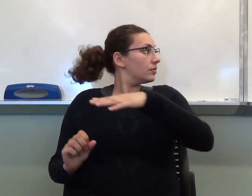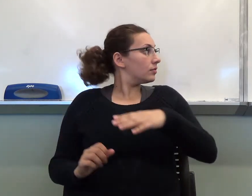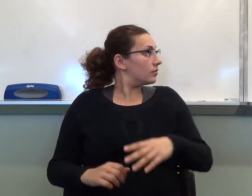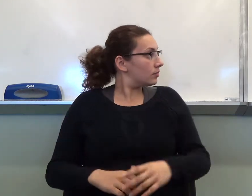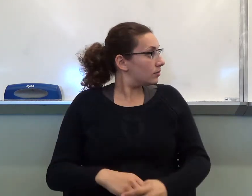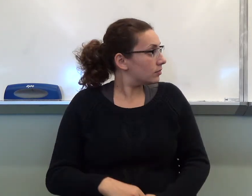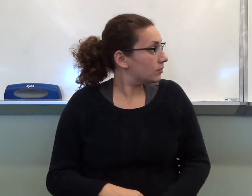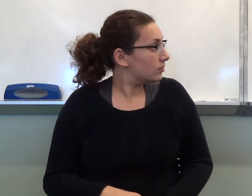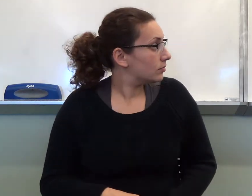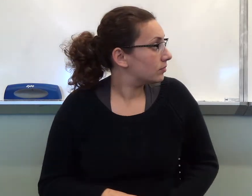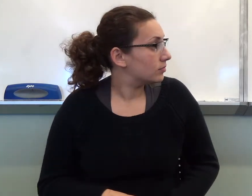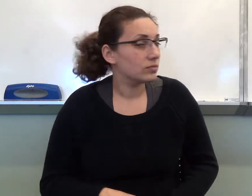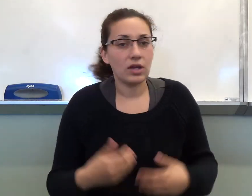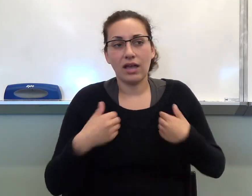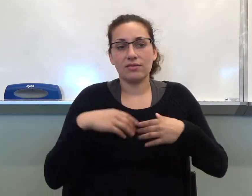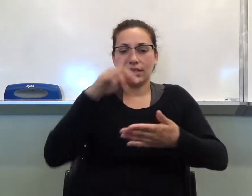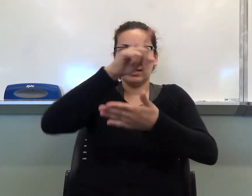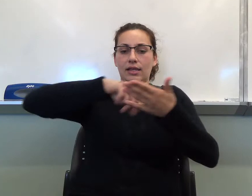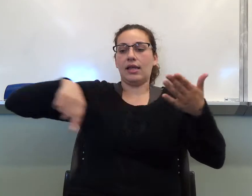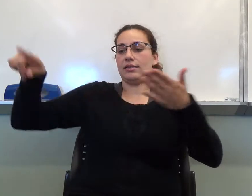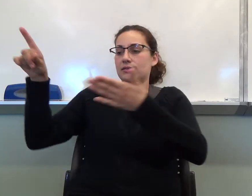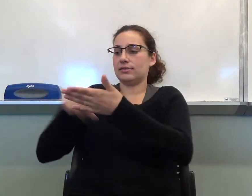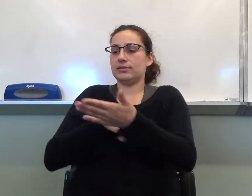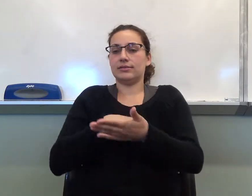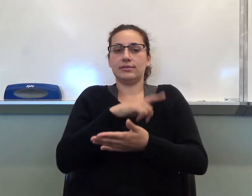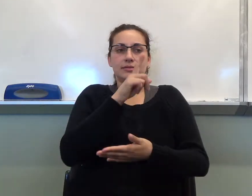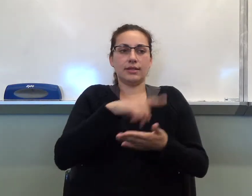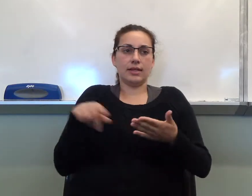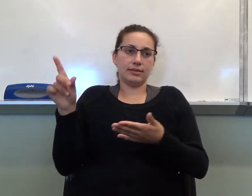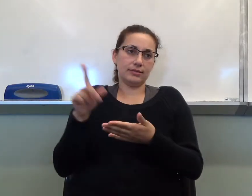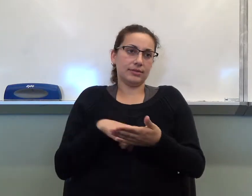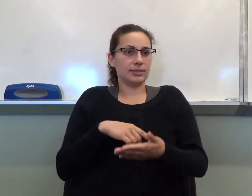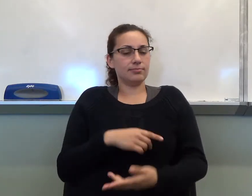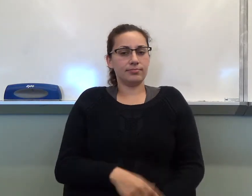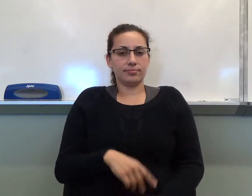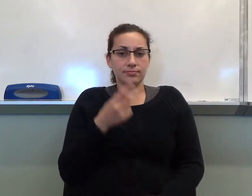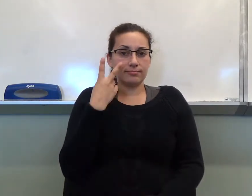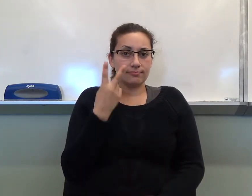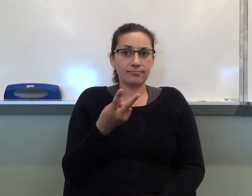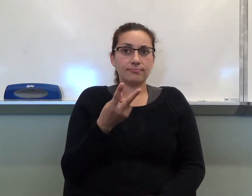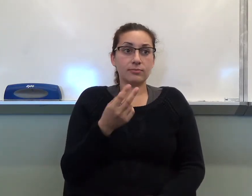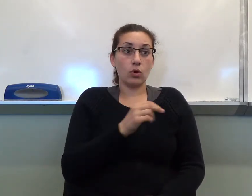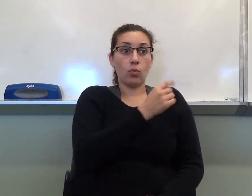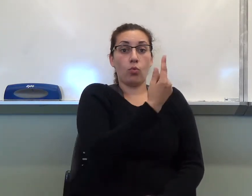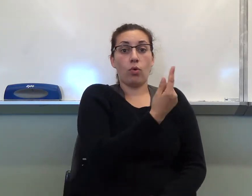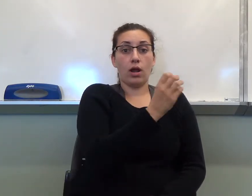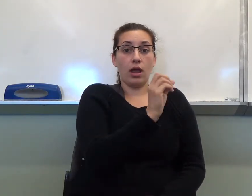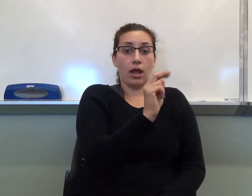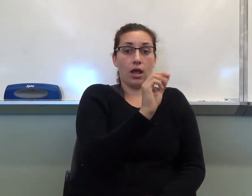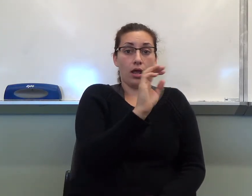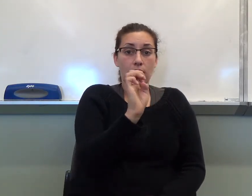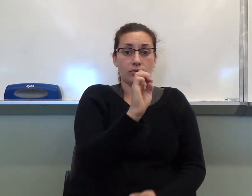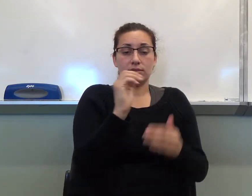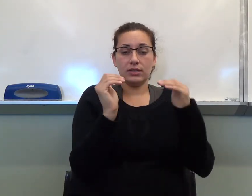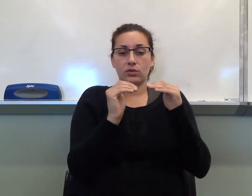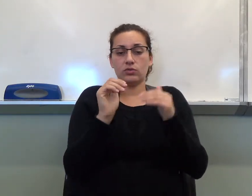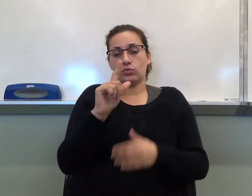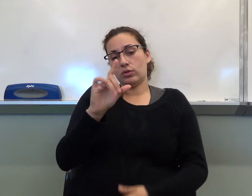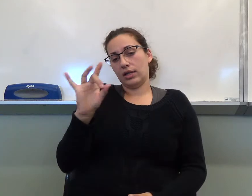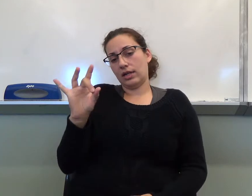So we get the nice canceling effect, and you find out that 1 ounce is 28 grams.